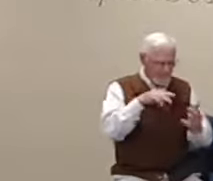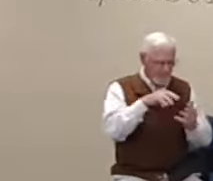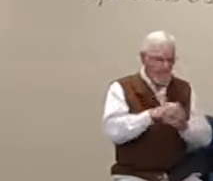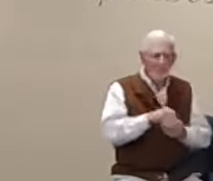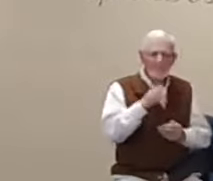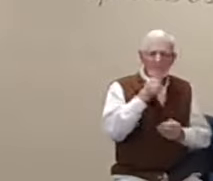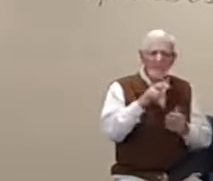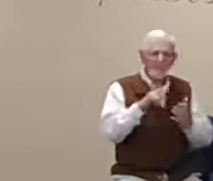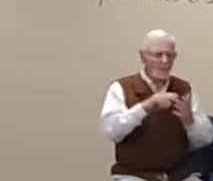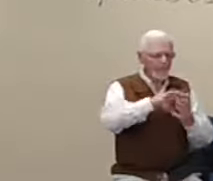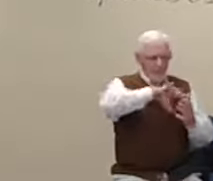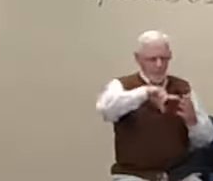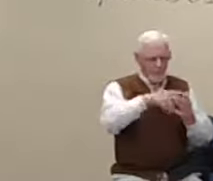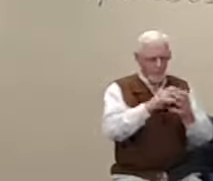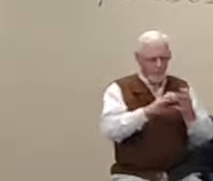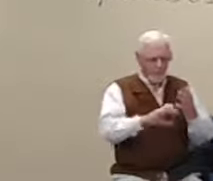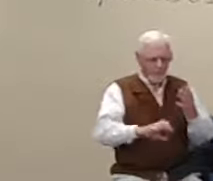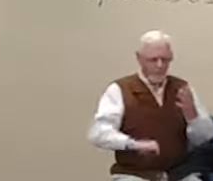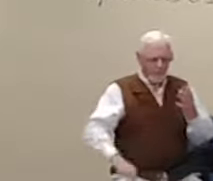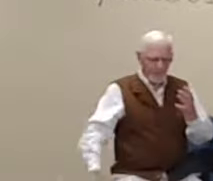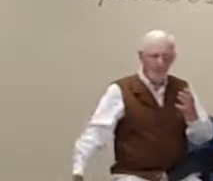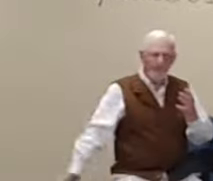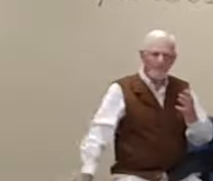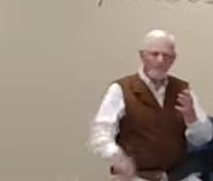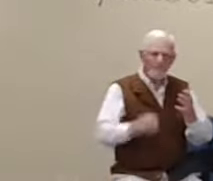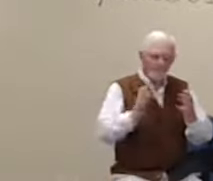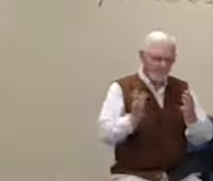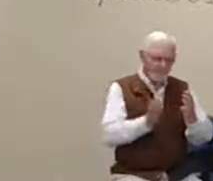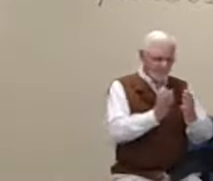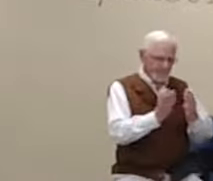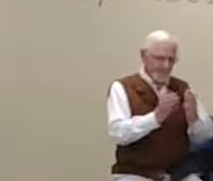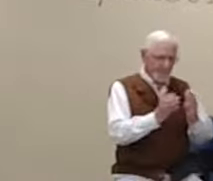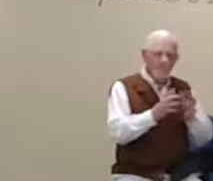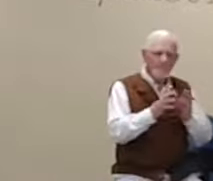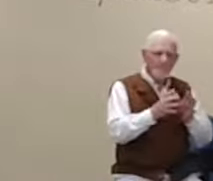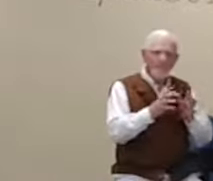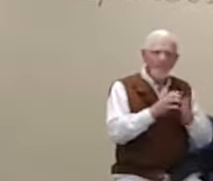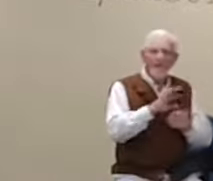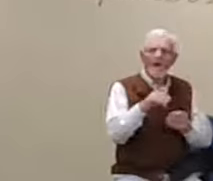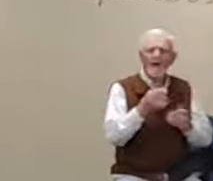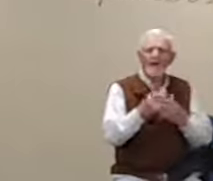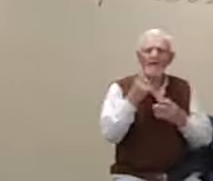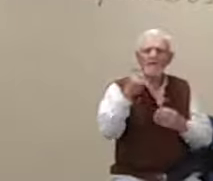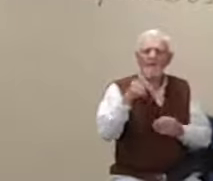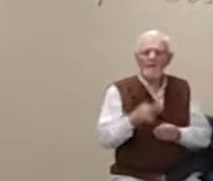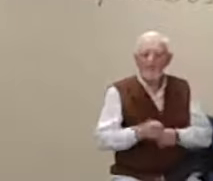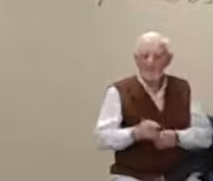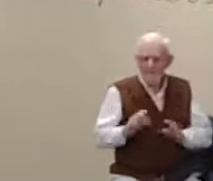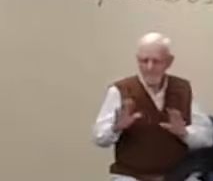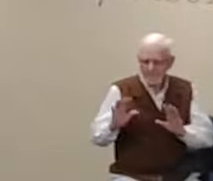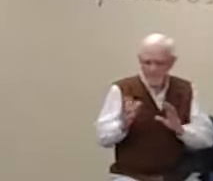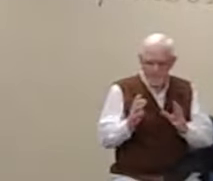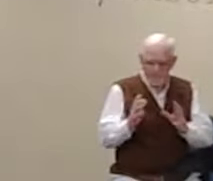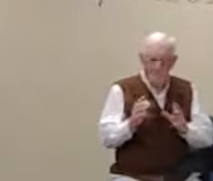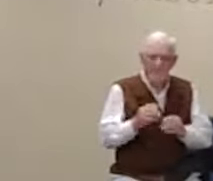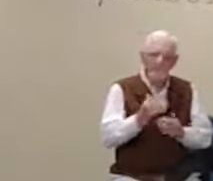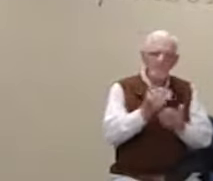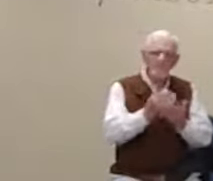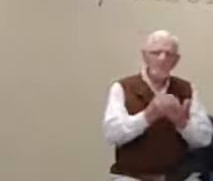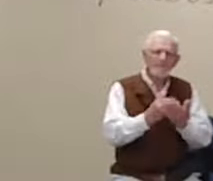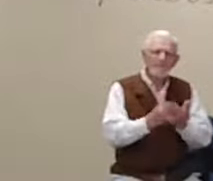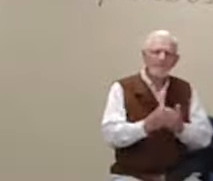chapters of the day or six or three or whatever you do. I'm all for boundaries and schedules